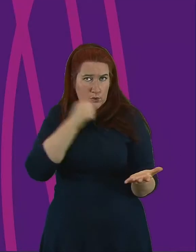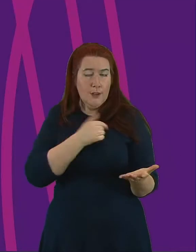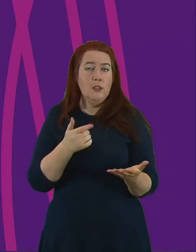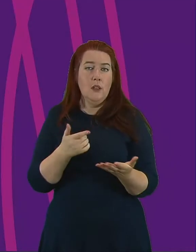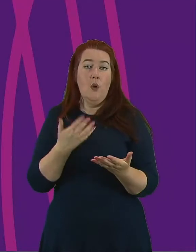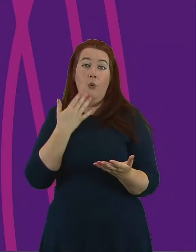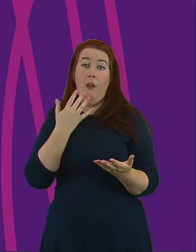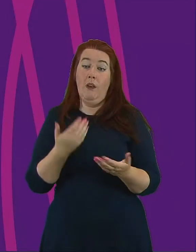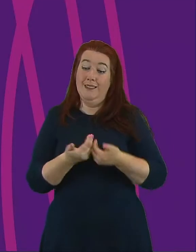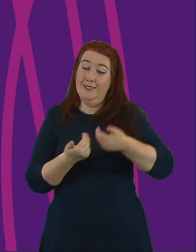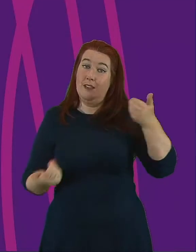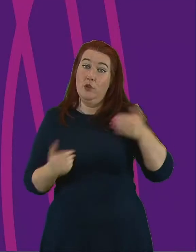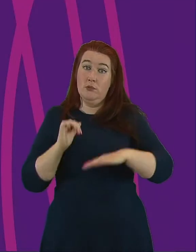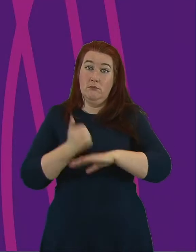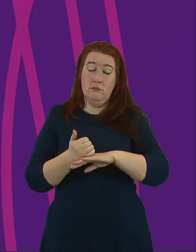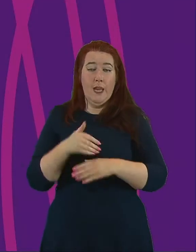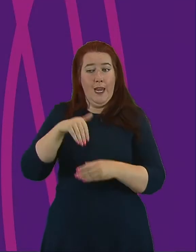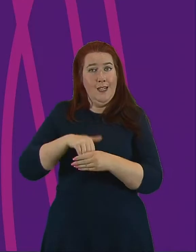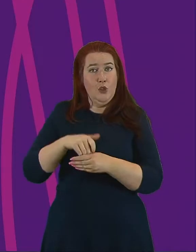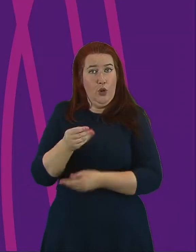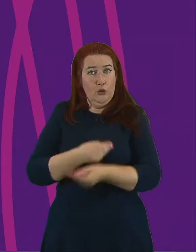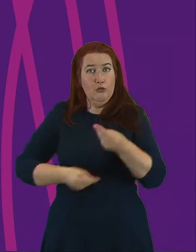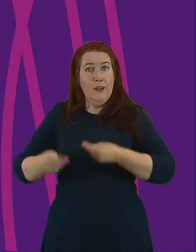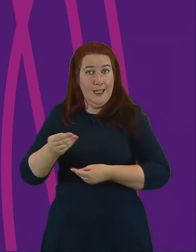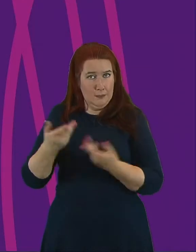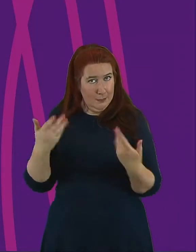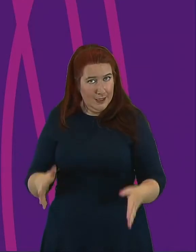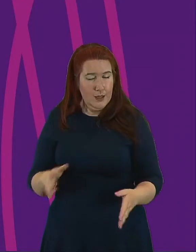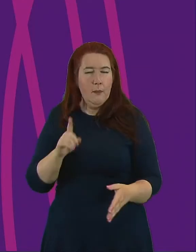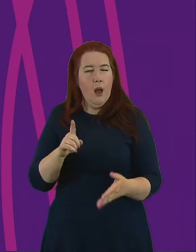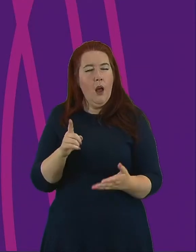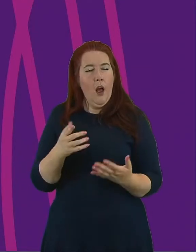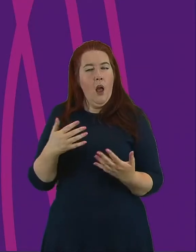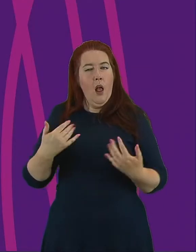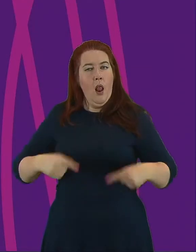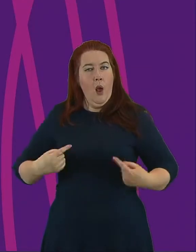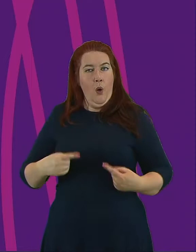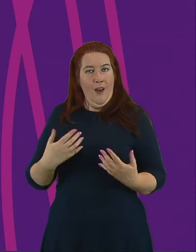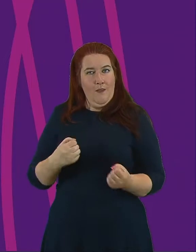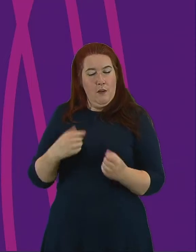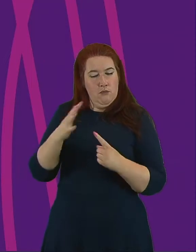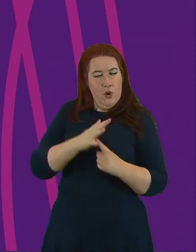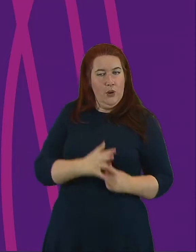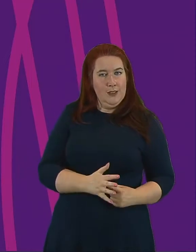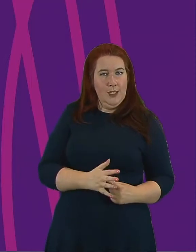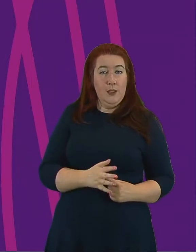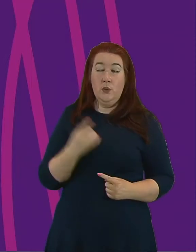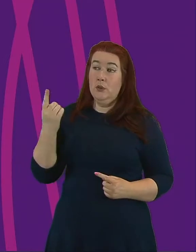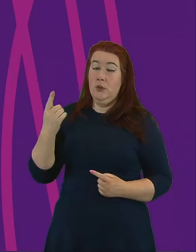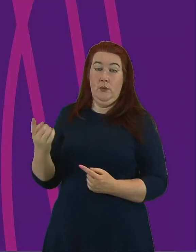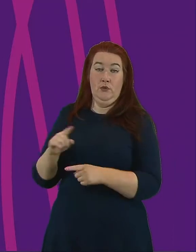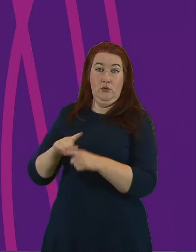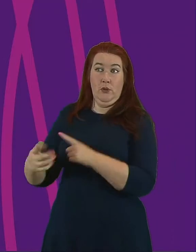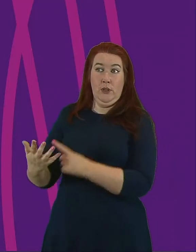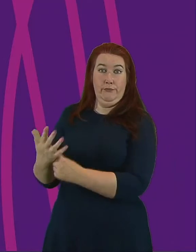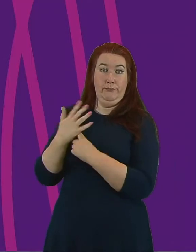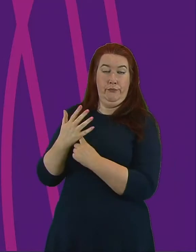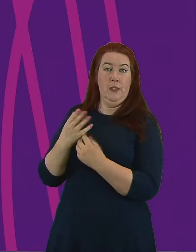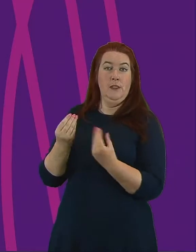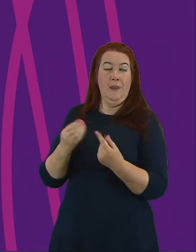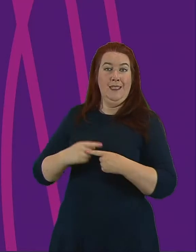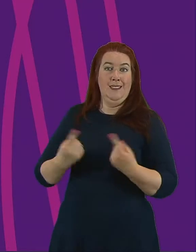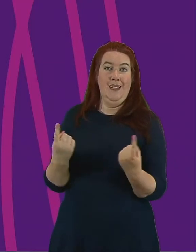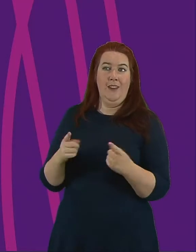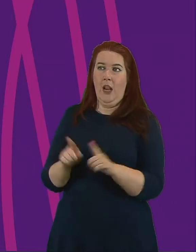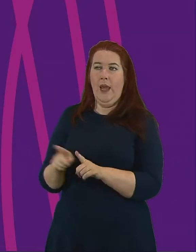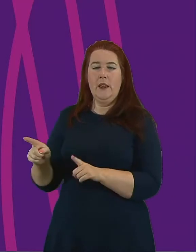devolution was established, but they allow priorities to be set. So anybody who is endeavouring to impose something different, as the UK government is trying to